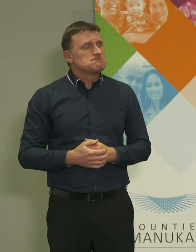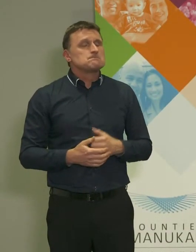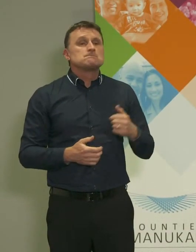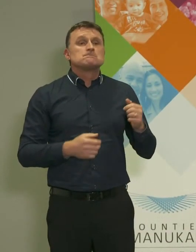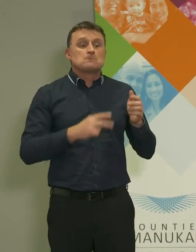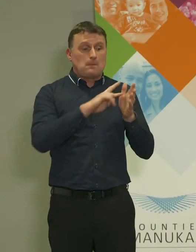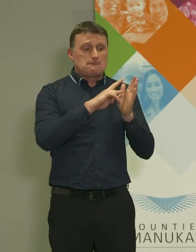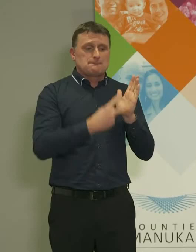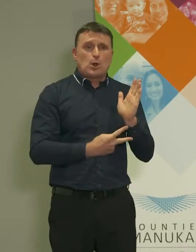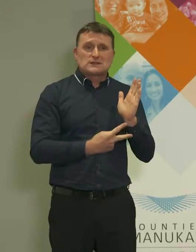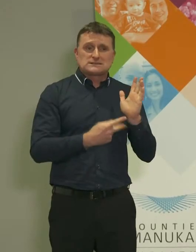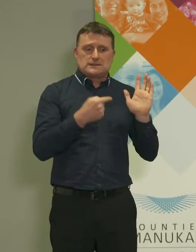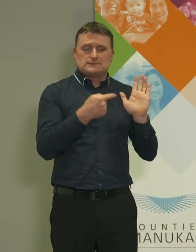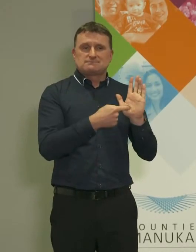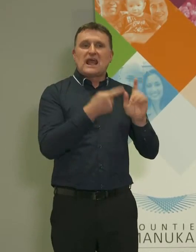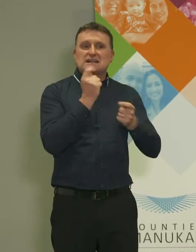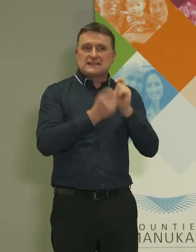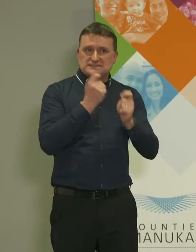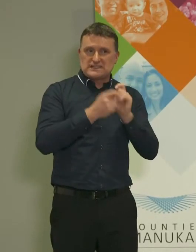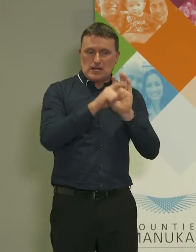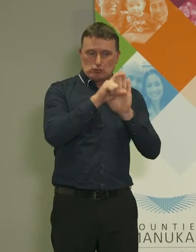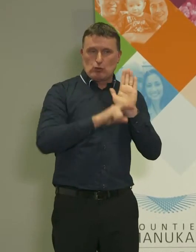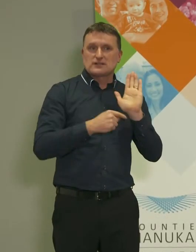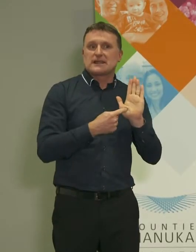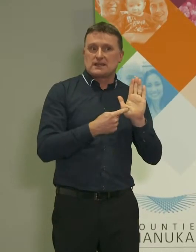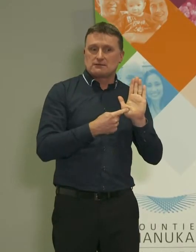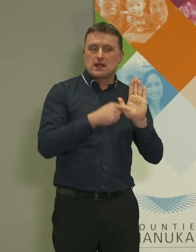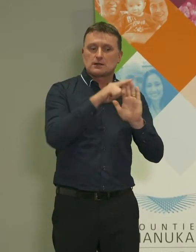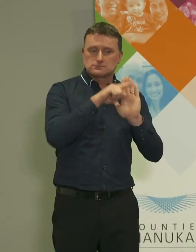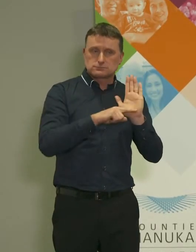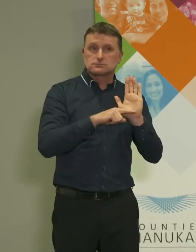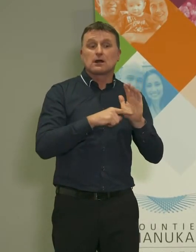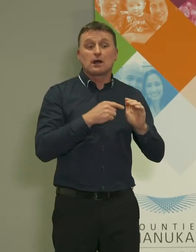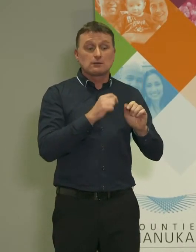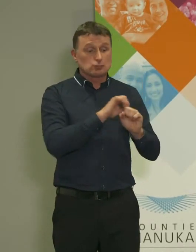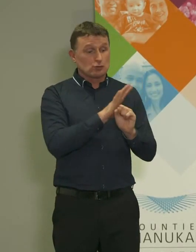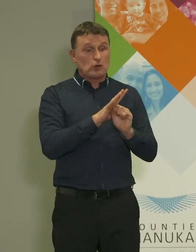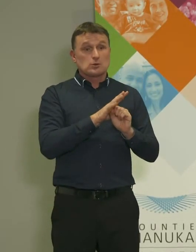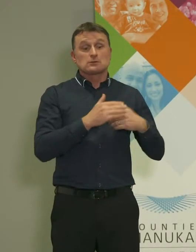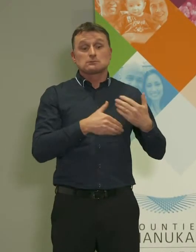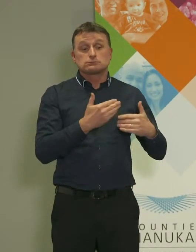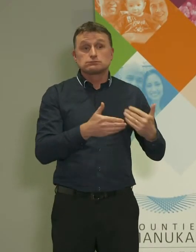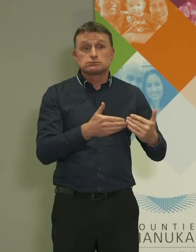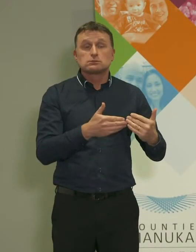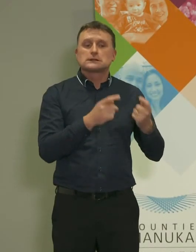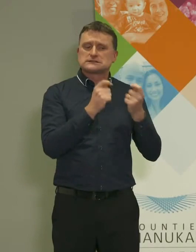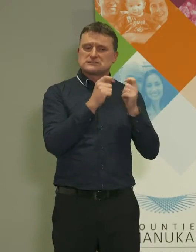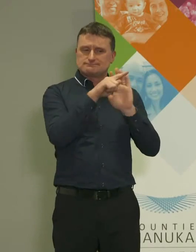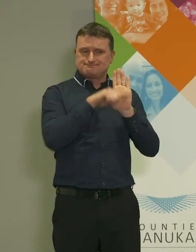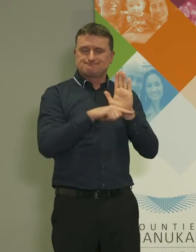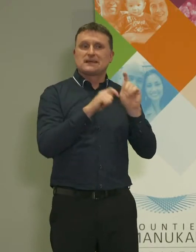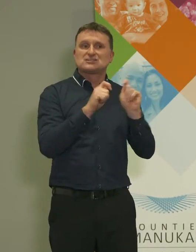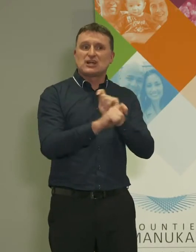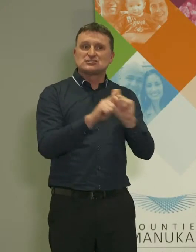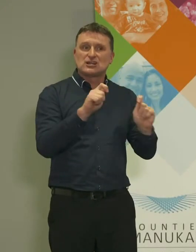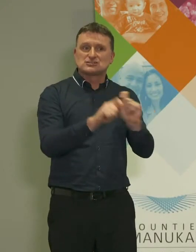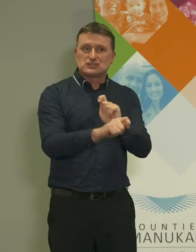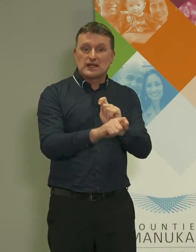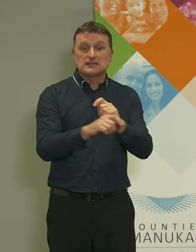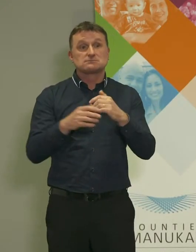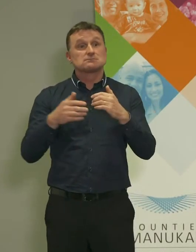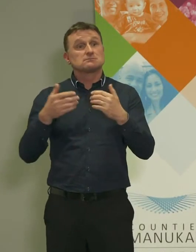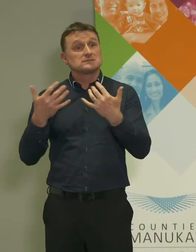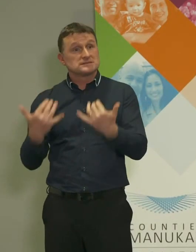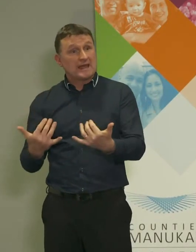testing criteria has changed from time to time during the whole course of this current outbreak and the